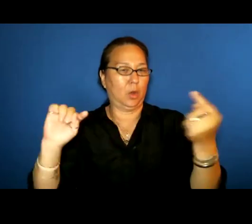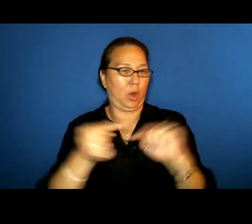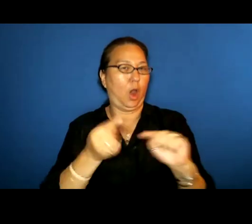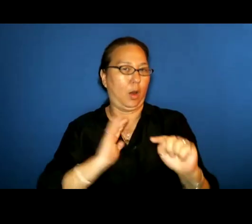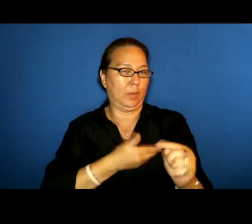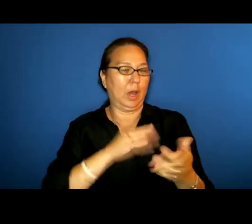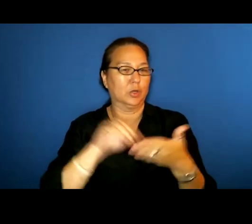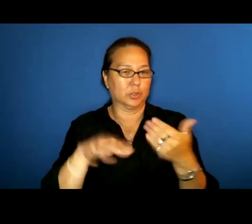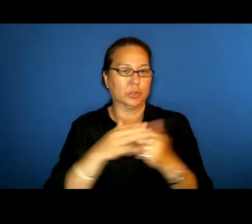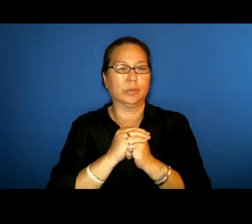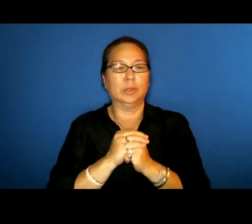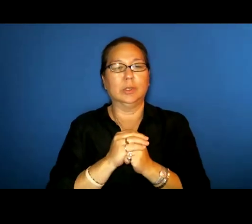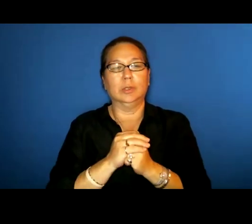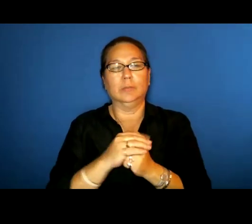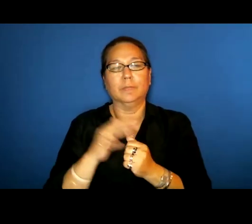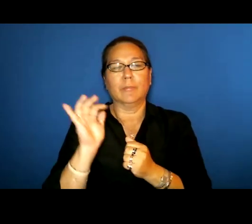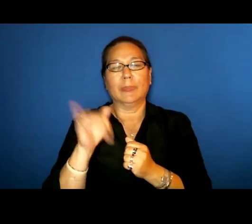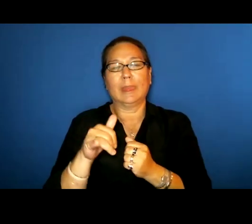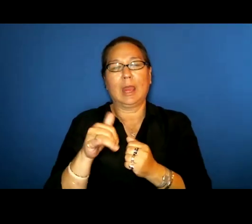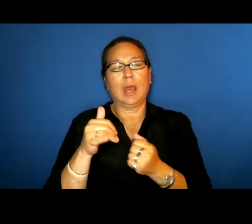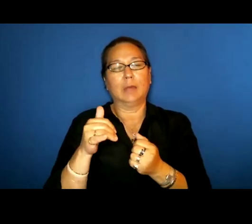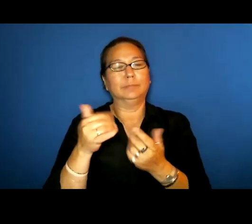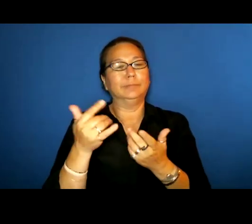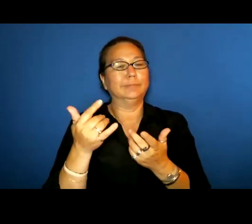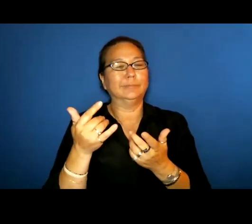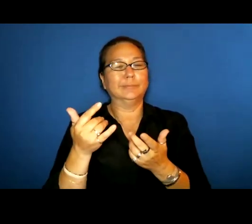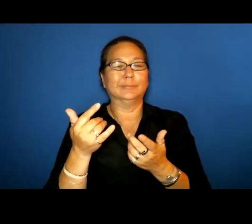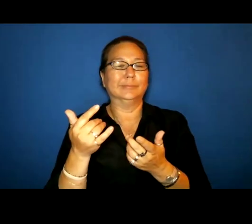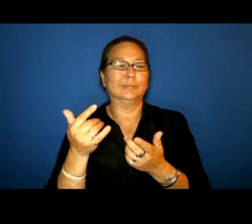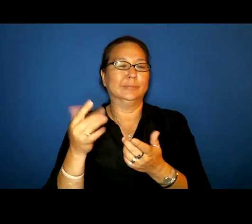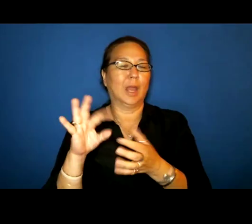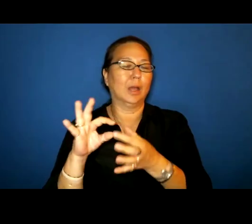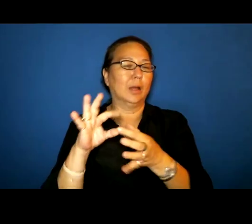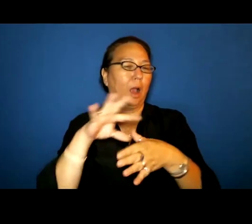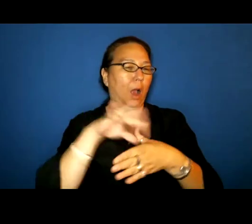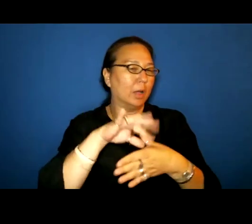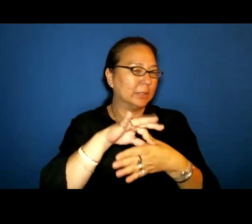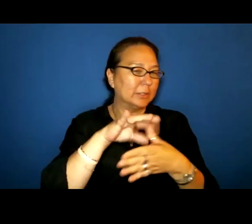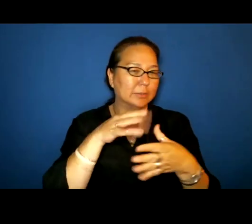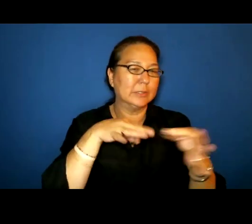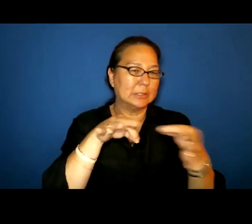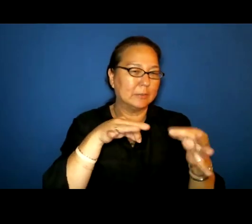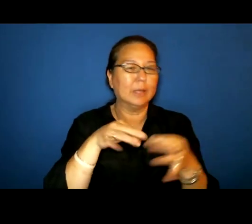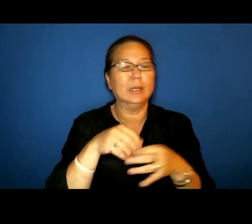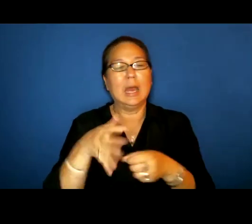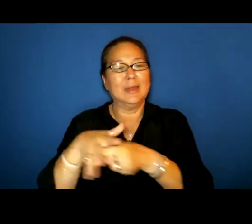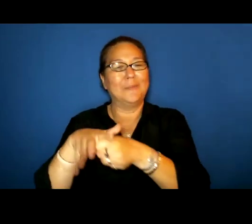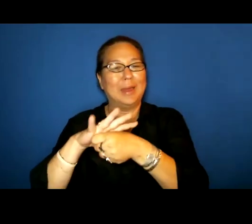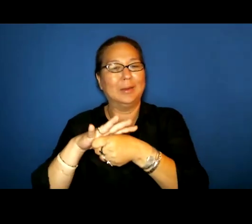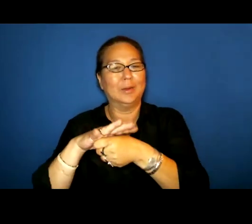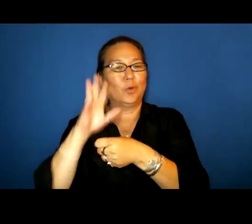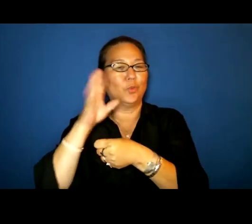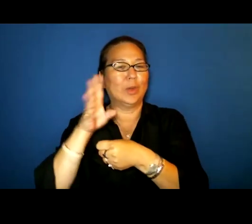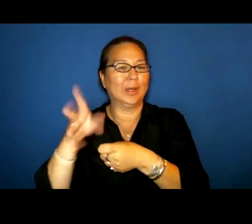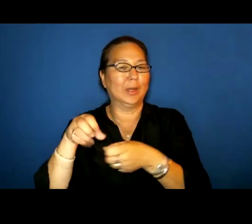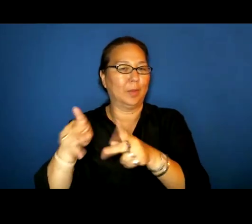context. The pandemic created an opportunity to rethink the criteria for admissions to remedy disparities.